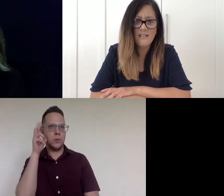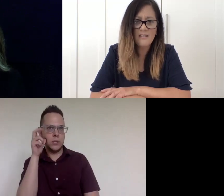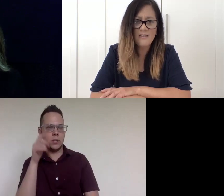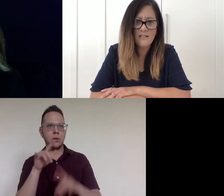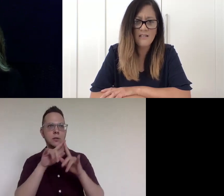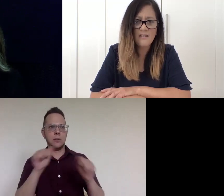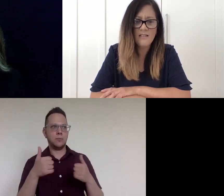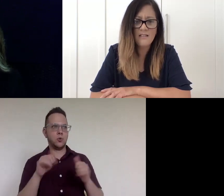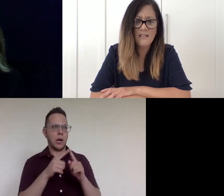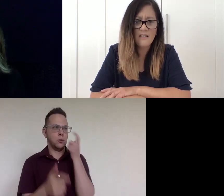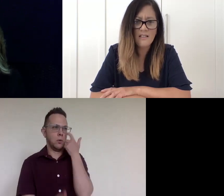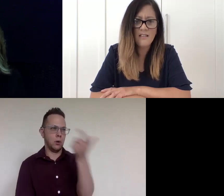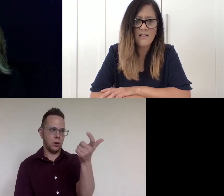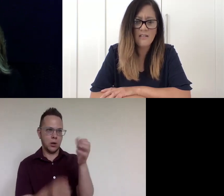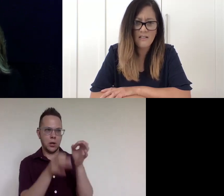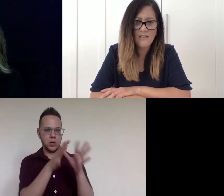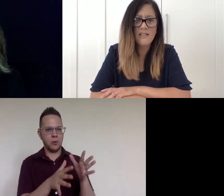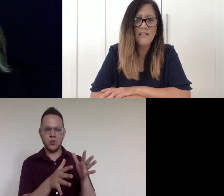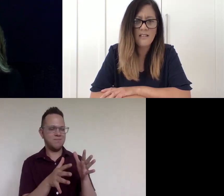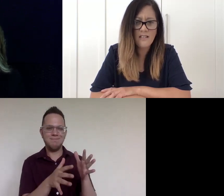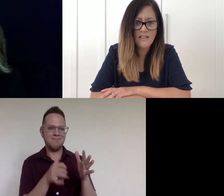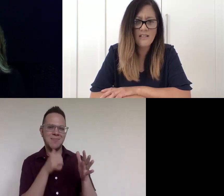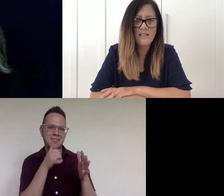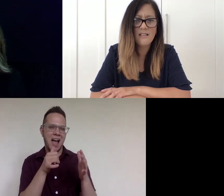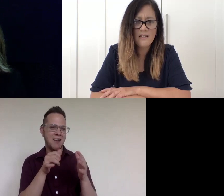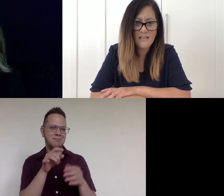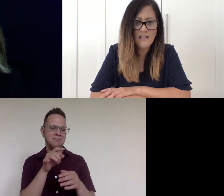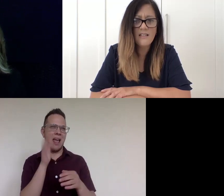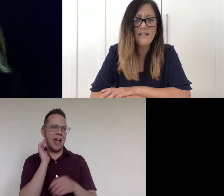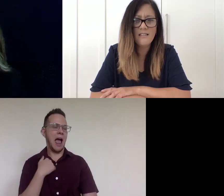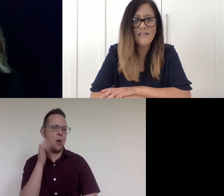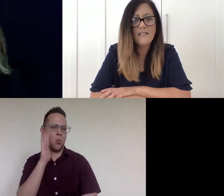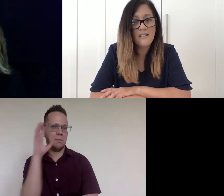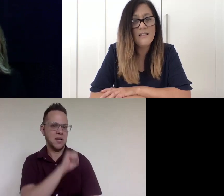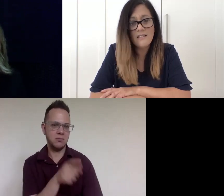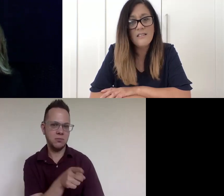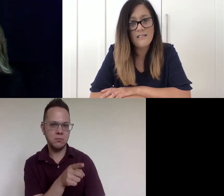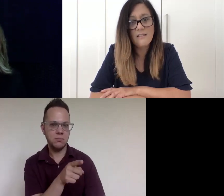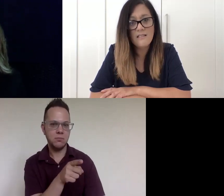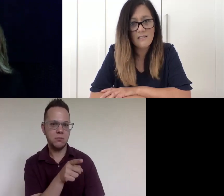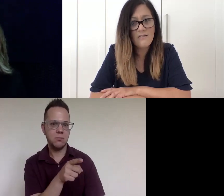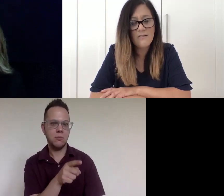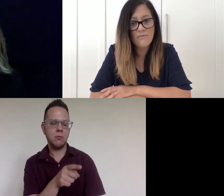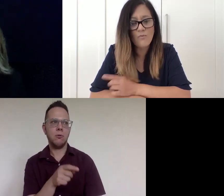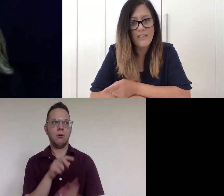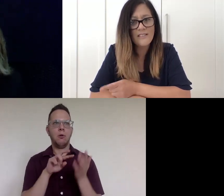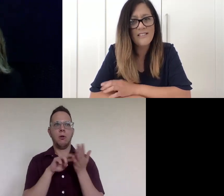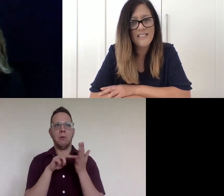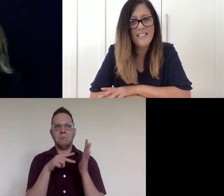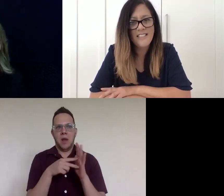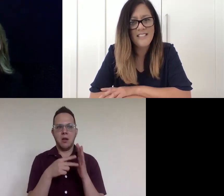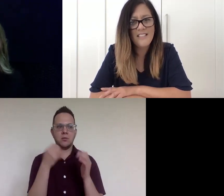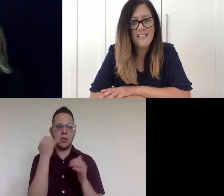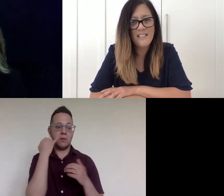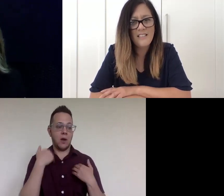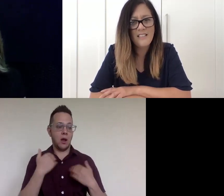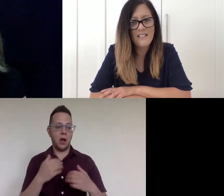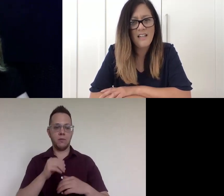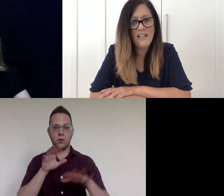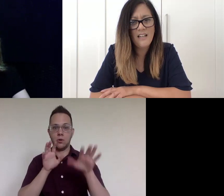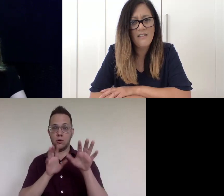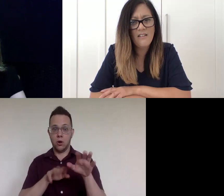time. I would try to listen and try to watch the interpreter. And I would miss